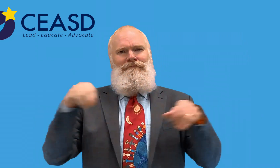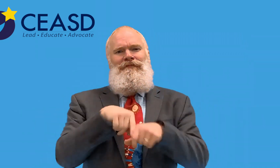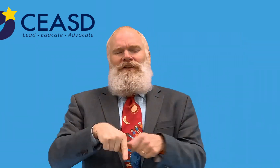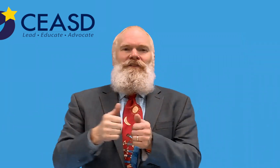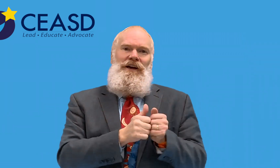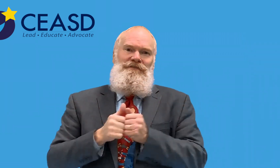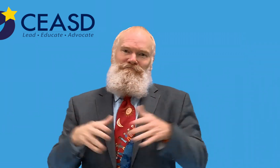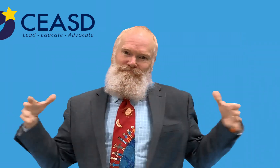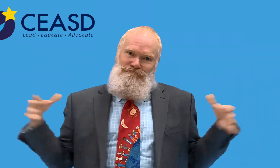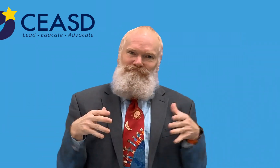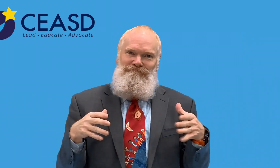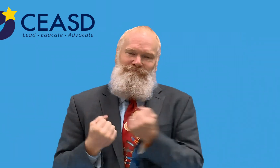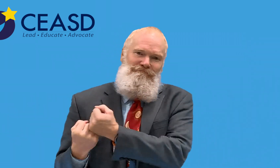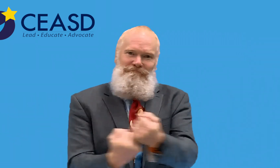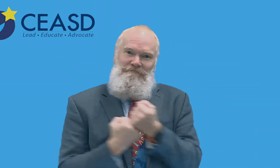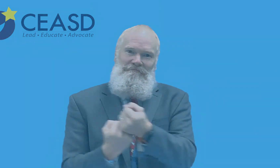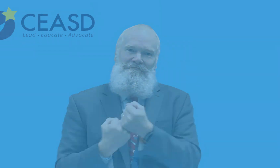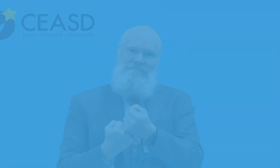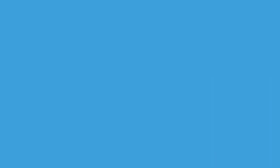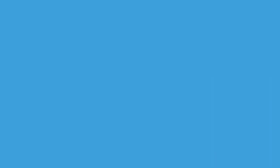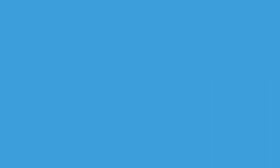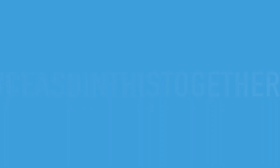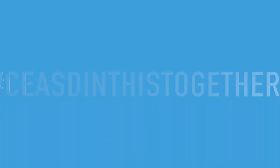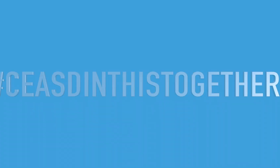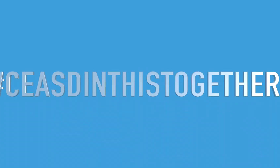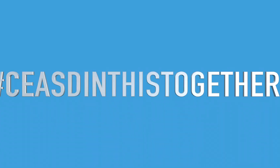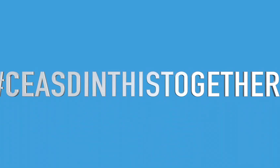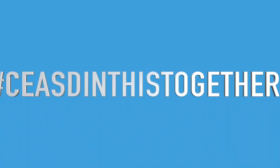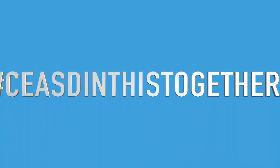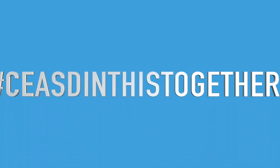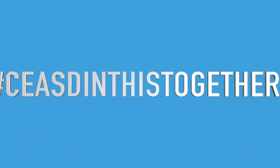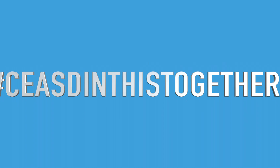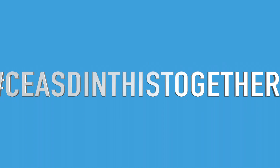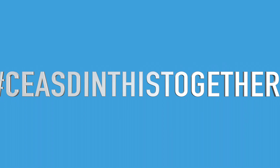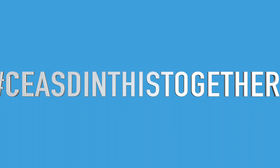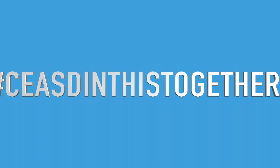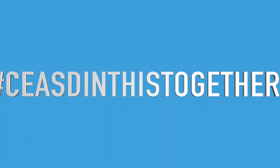and hashtag CEASD in this together.